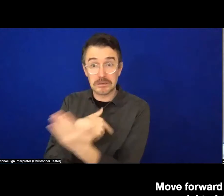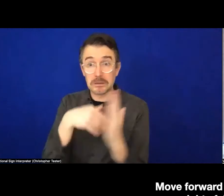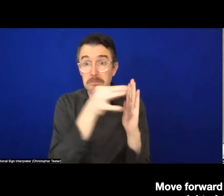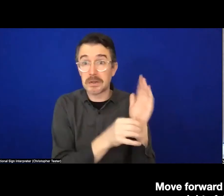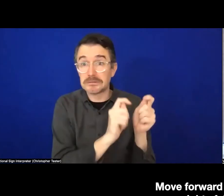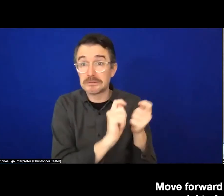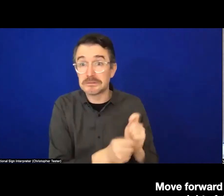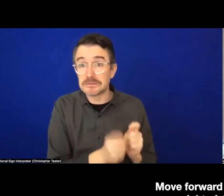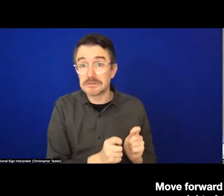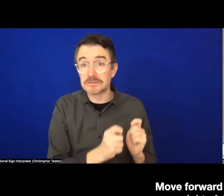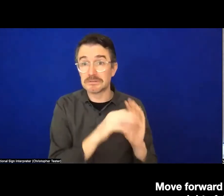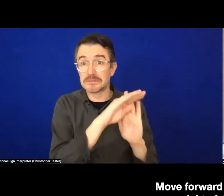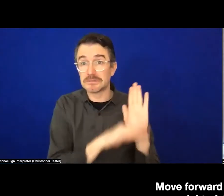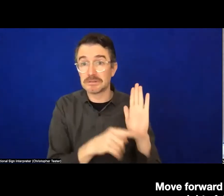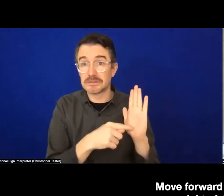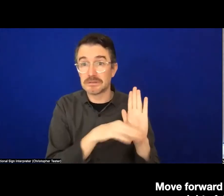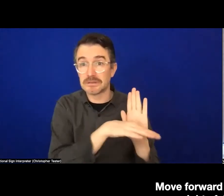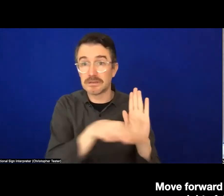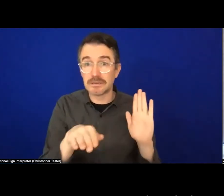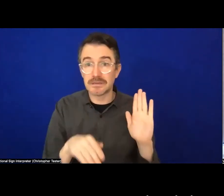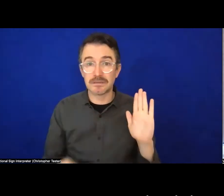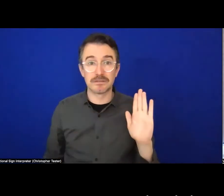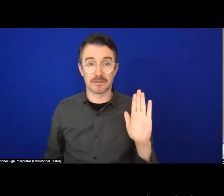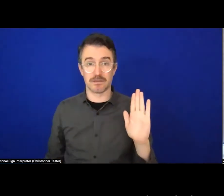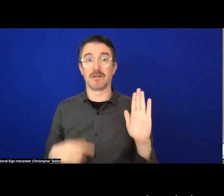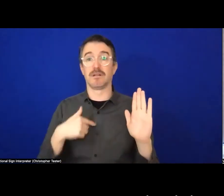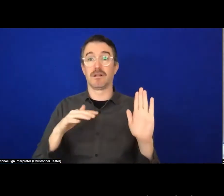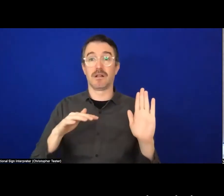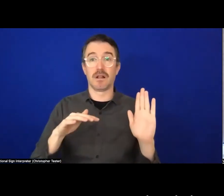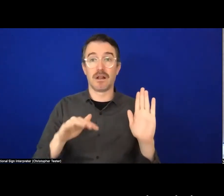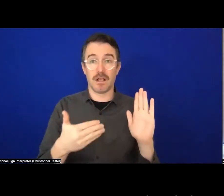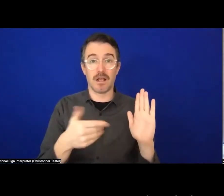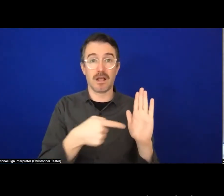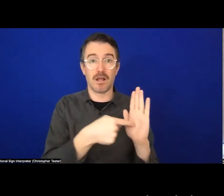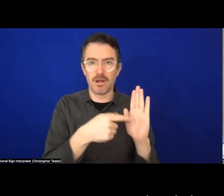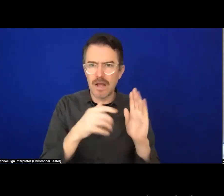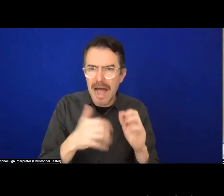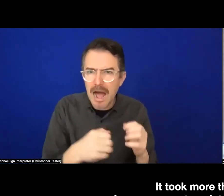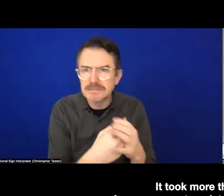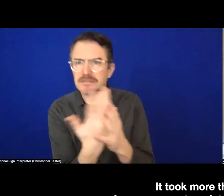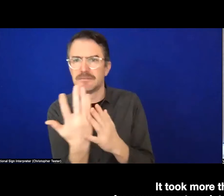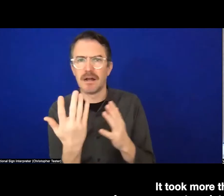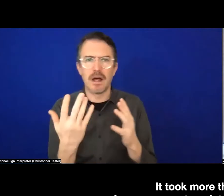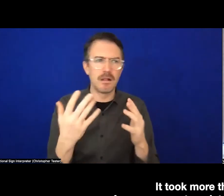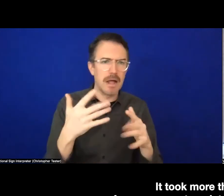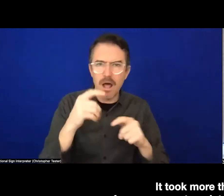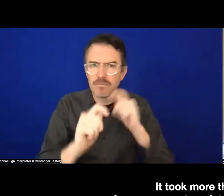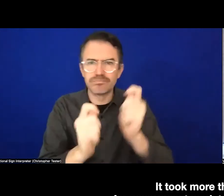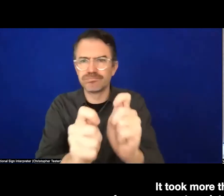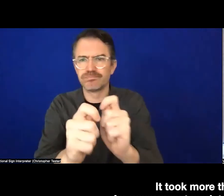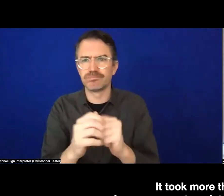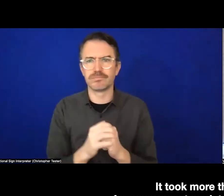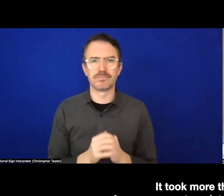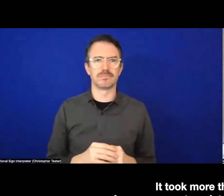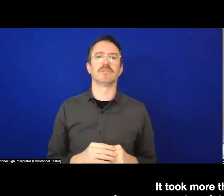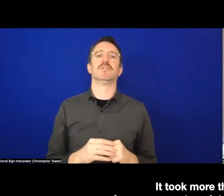health issues, move forward to the human rights fulfillment to protect as well as to respect. It took more